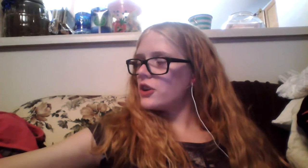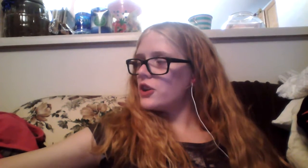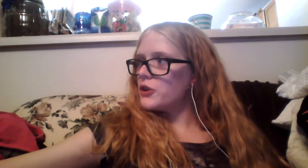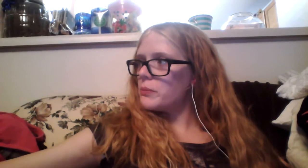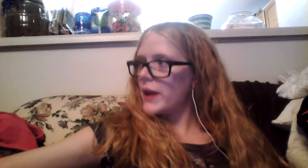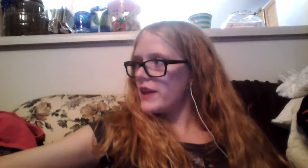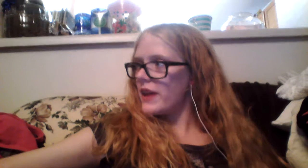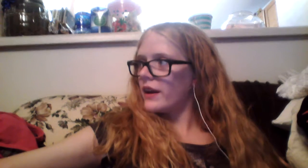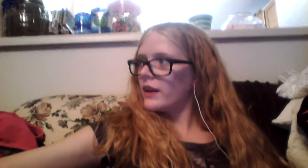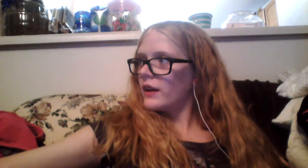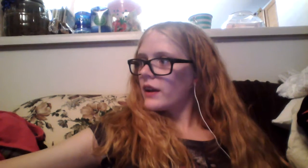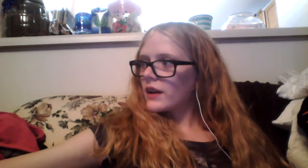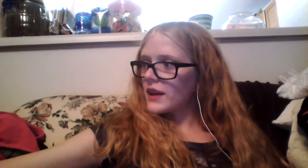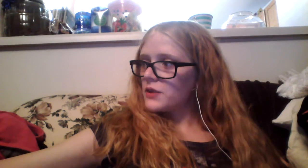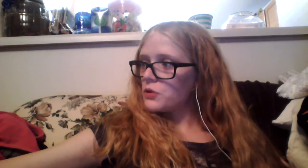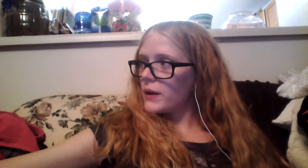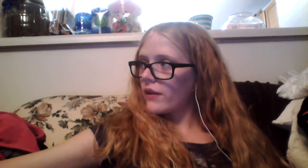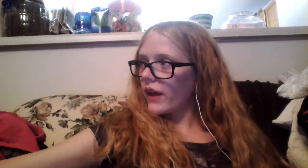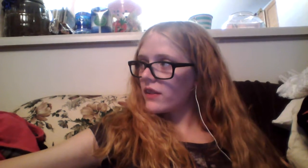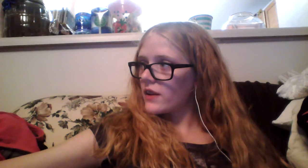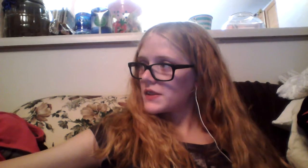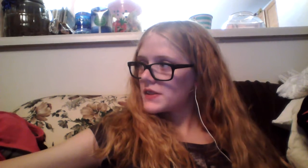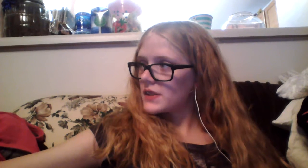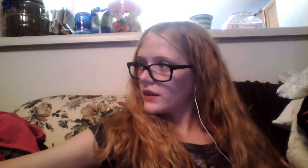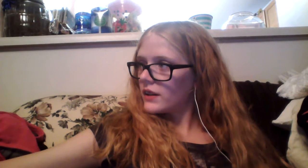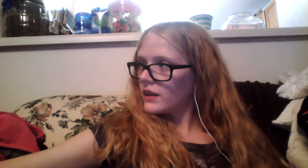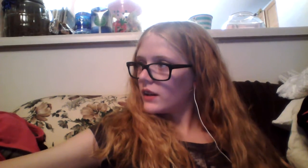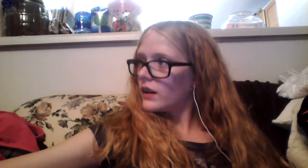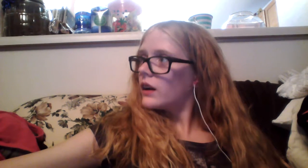you do P? Because I do P like this.